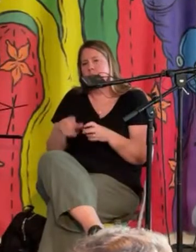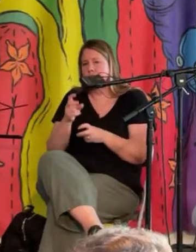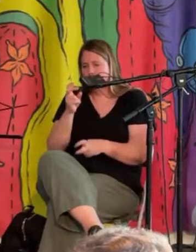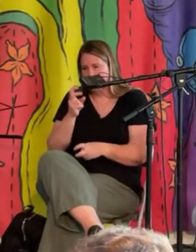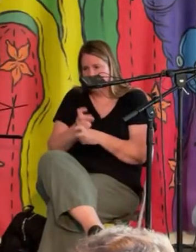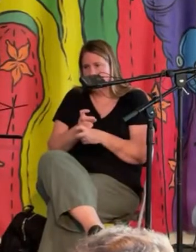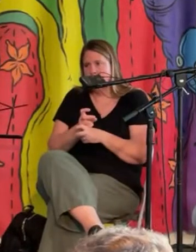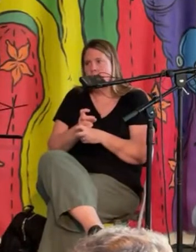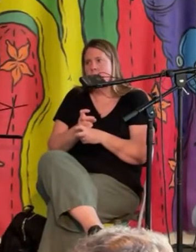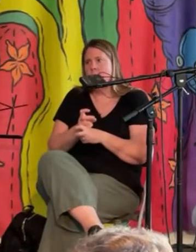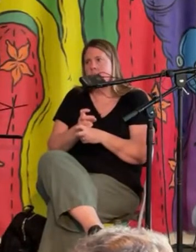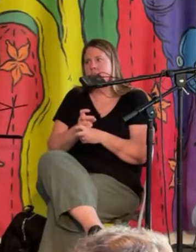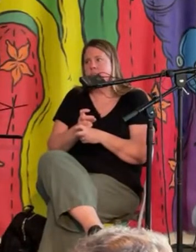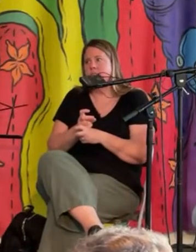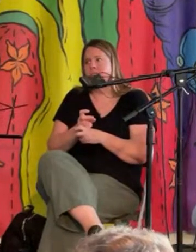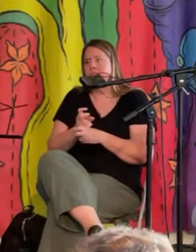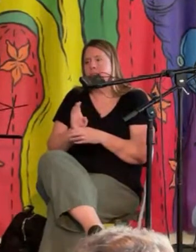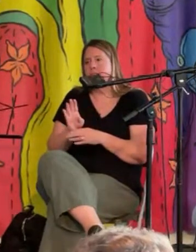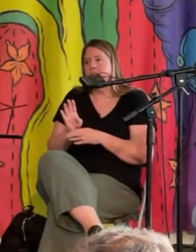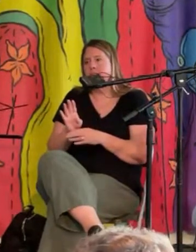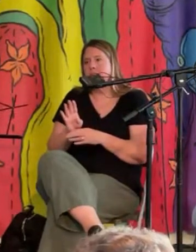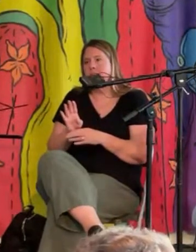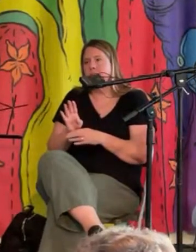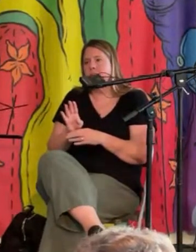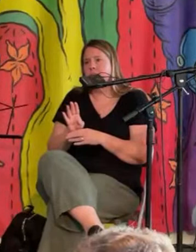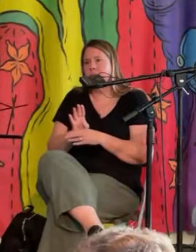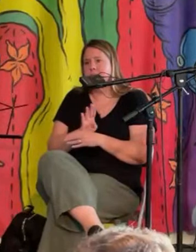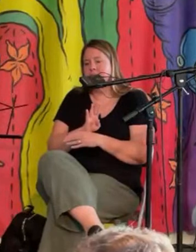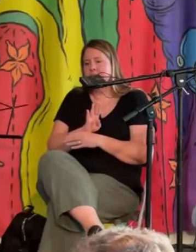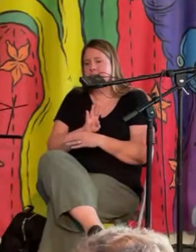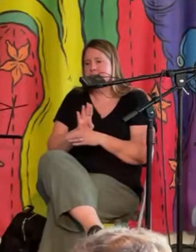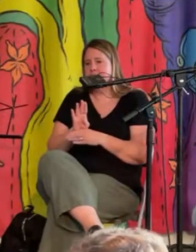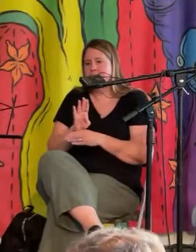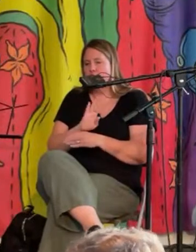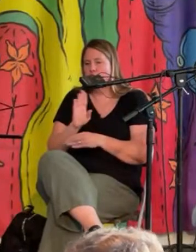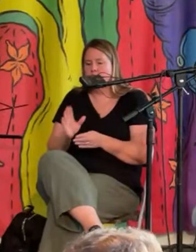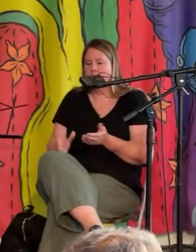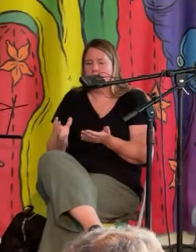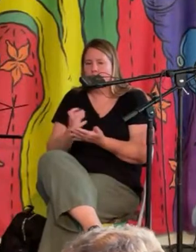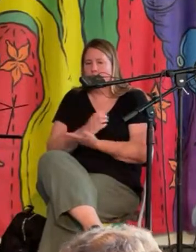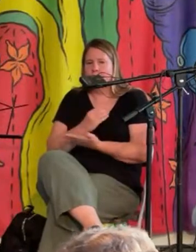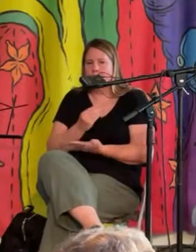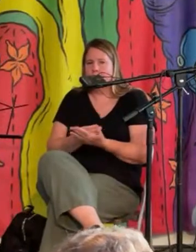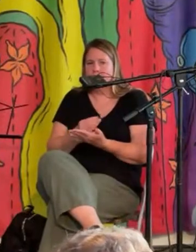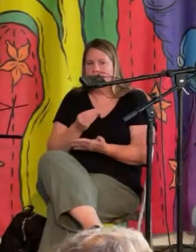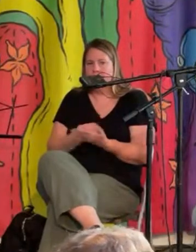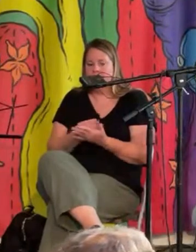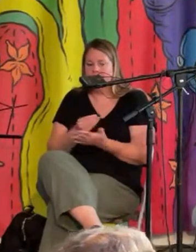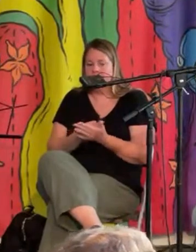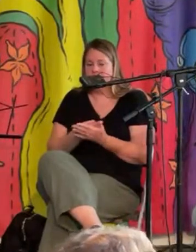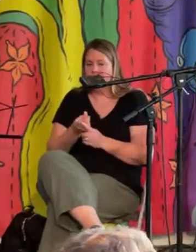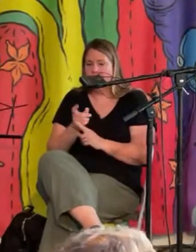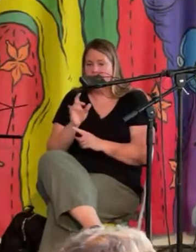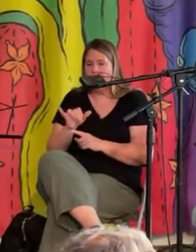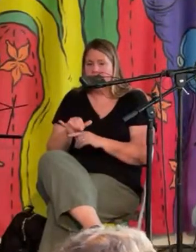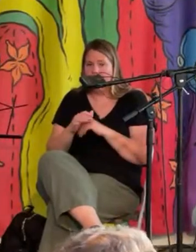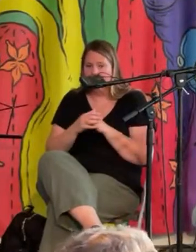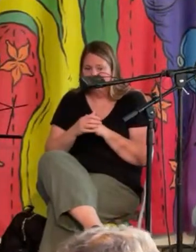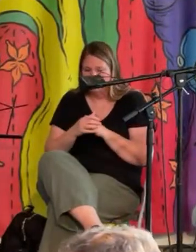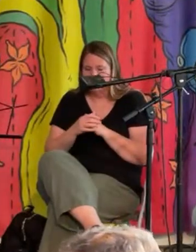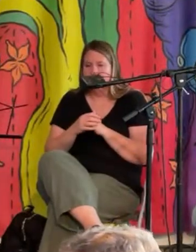It's a tough business in that it is, oh yeah, and you'll never make any money off of it also, you know, which hopefully is not coming as a